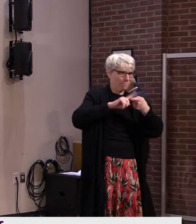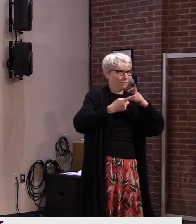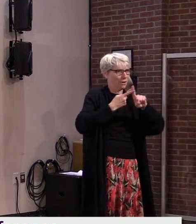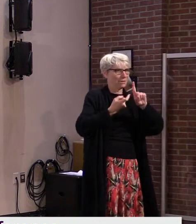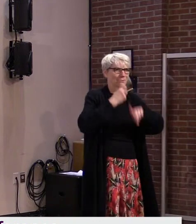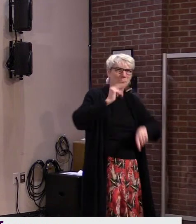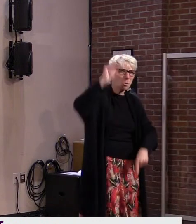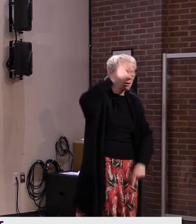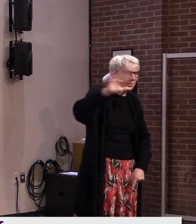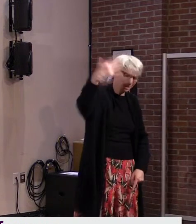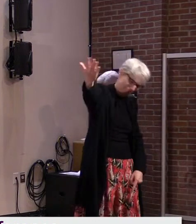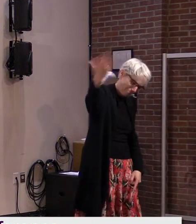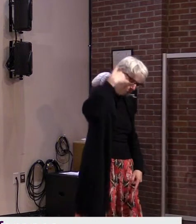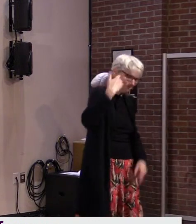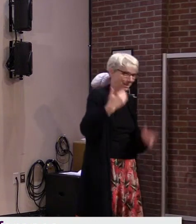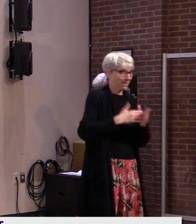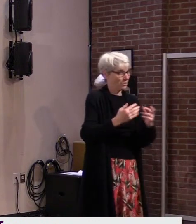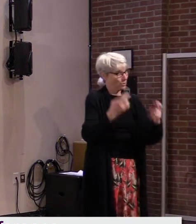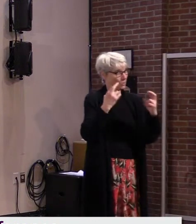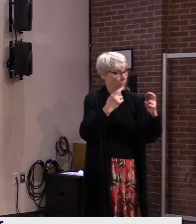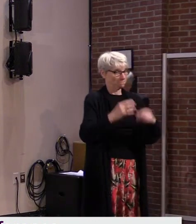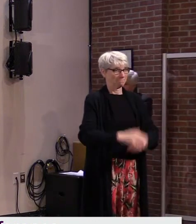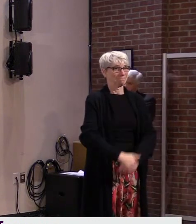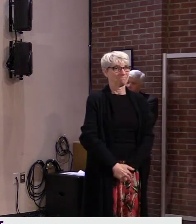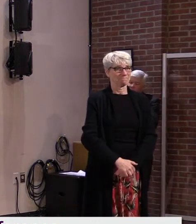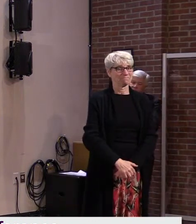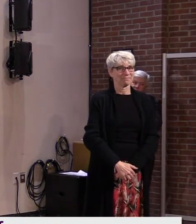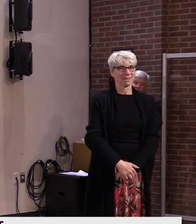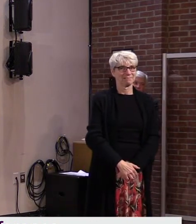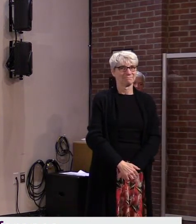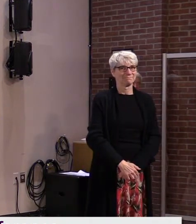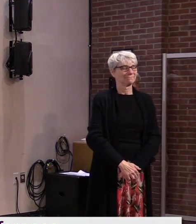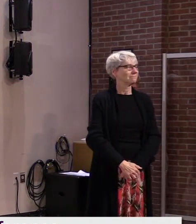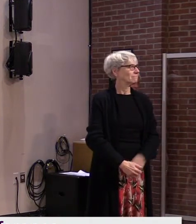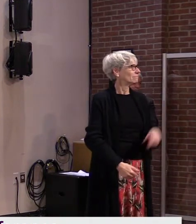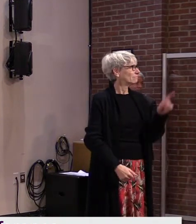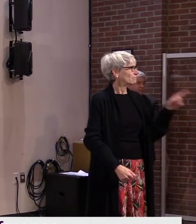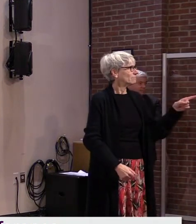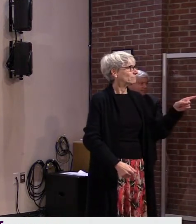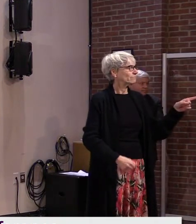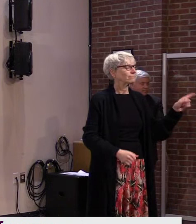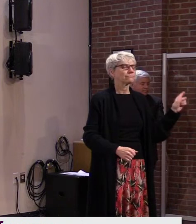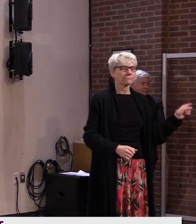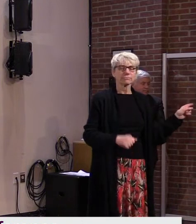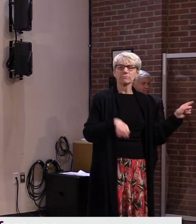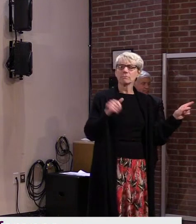the north into the states, into our state. Governor, regarding the new